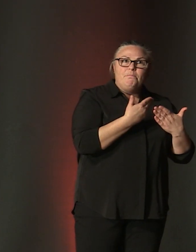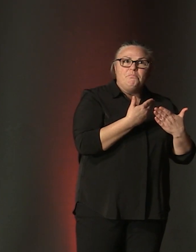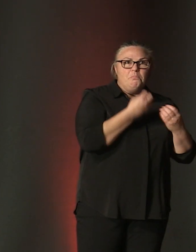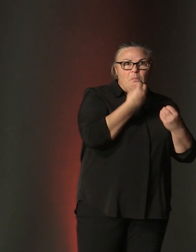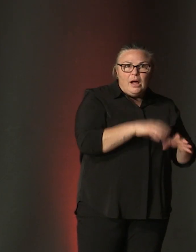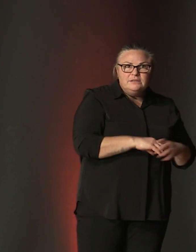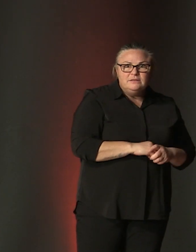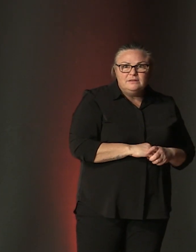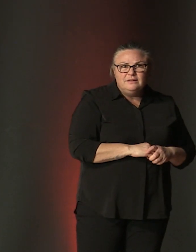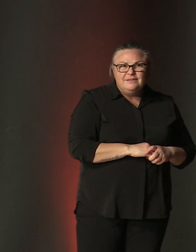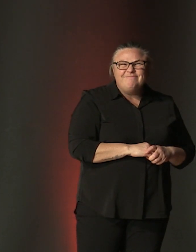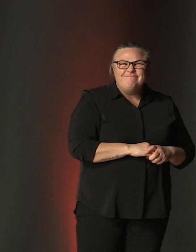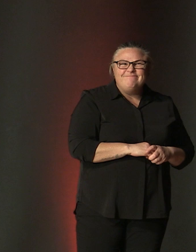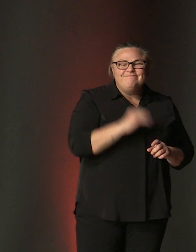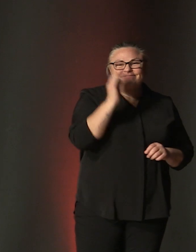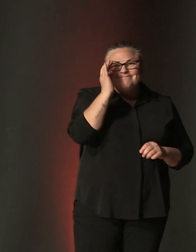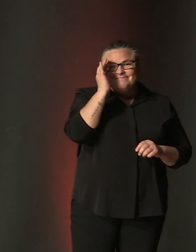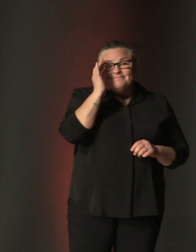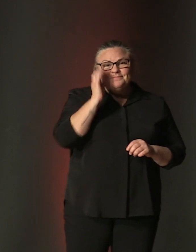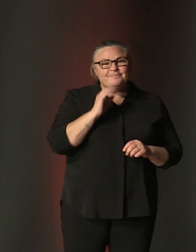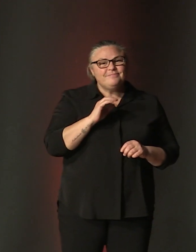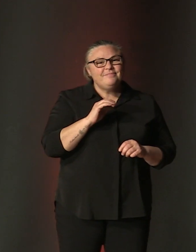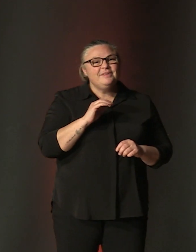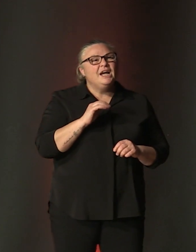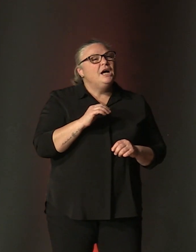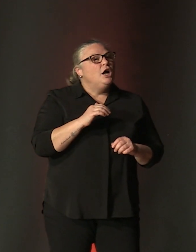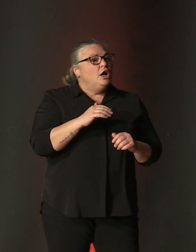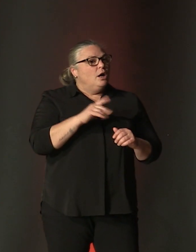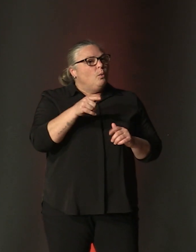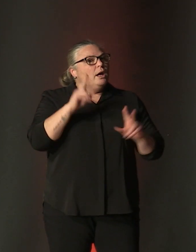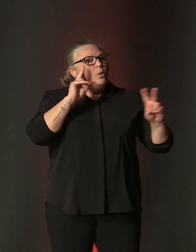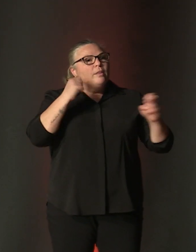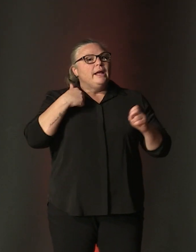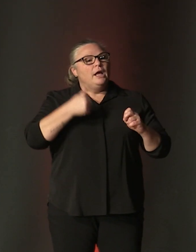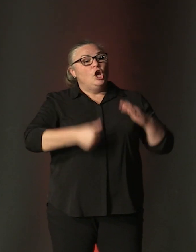This is what we in the international development sector would normally call a top-down approach.